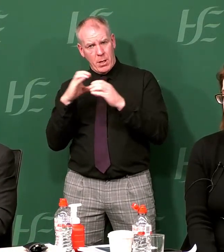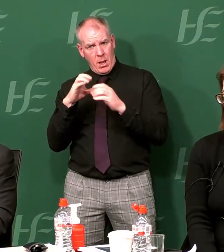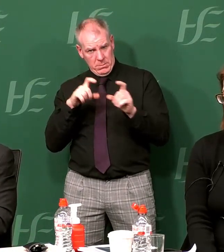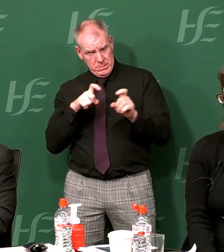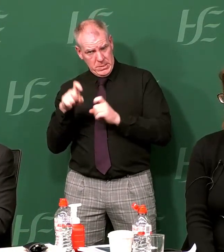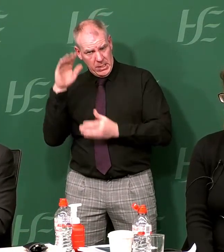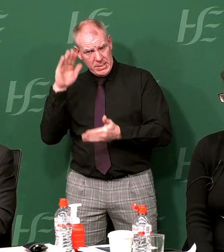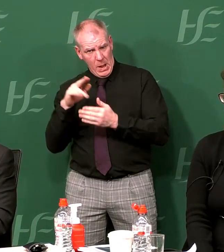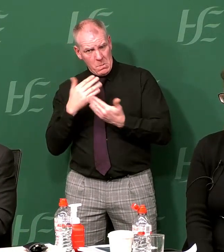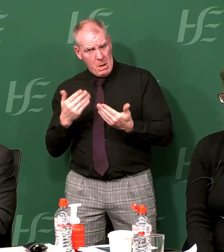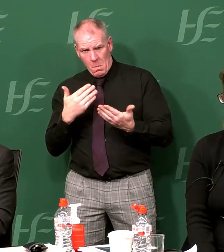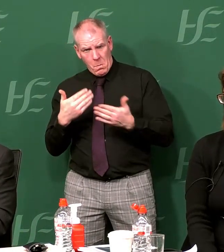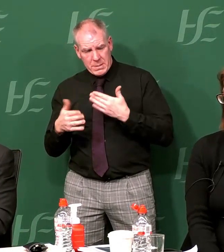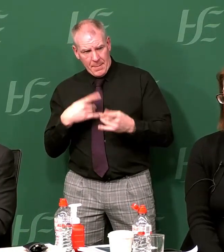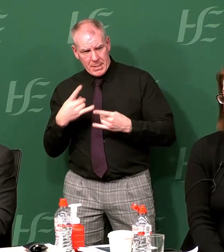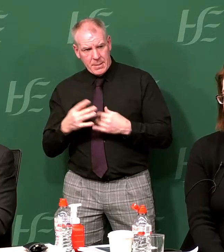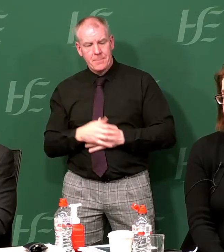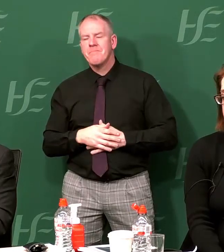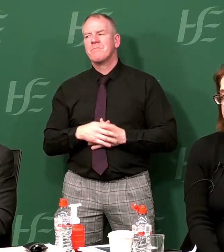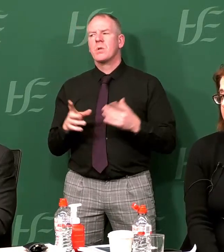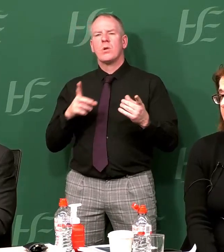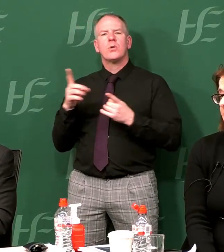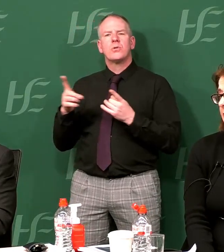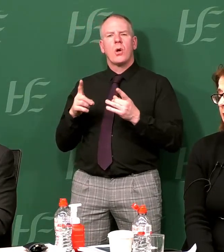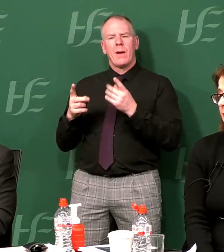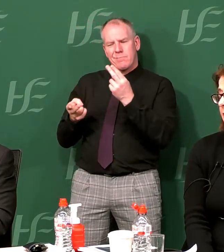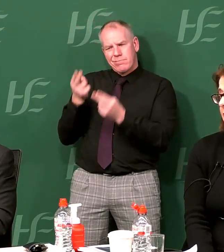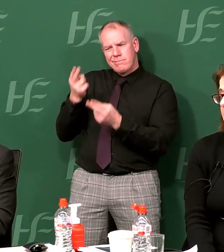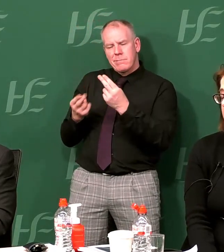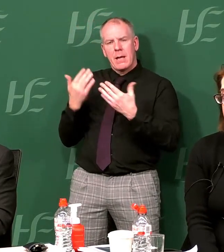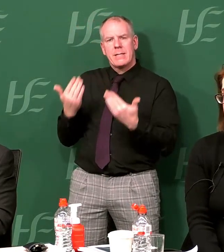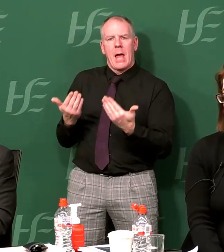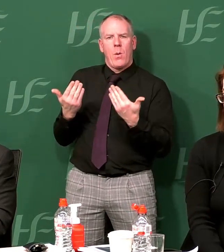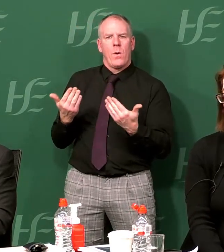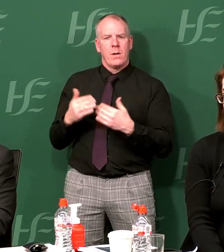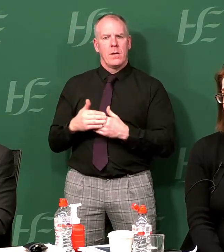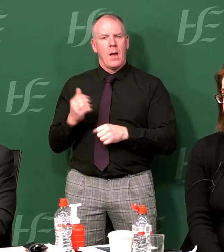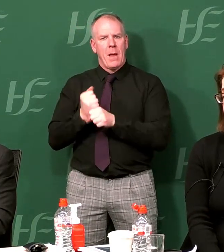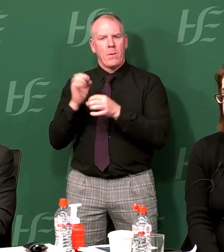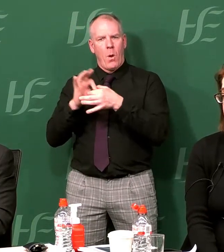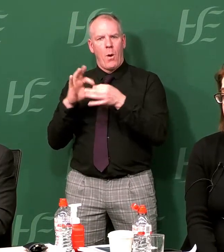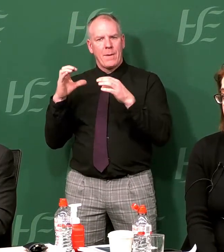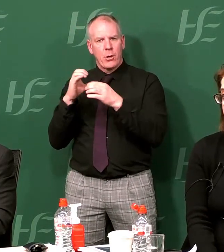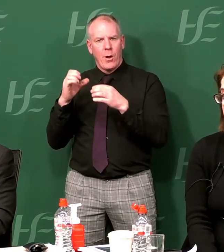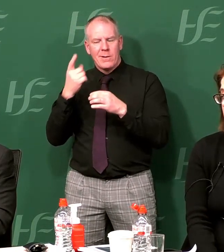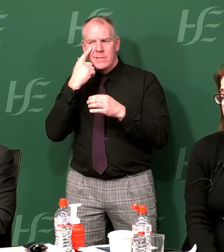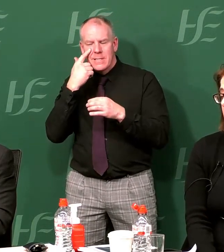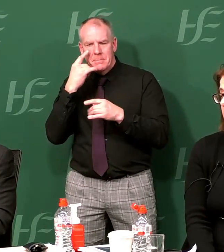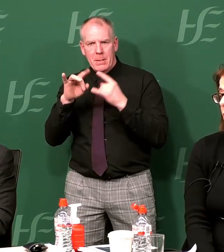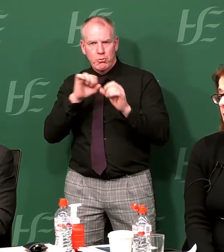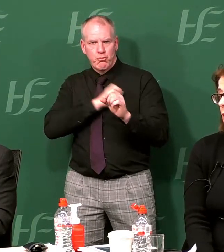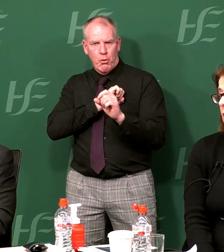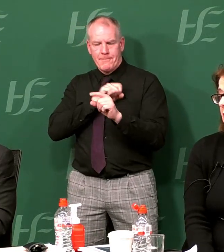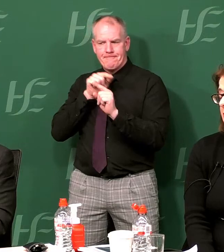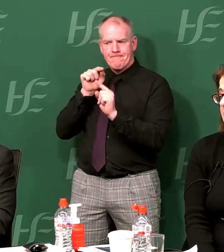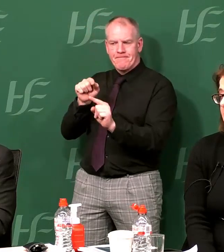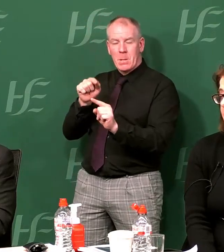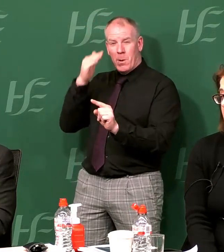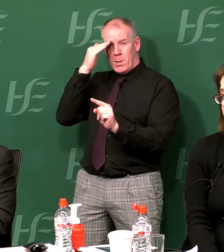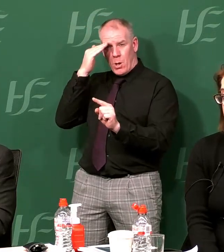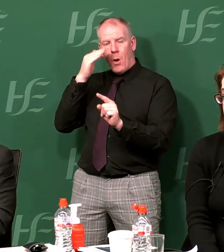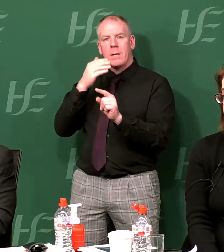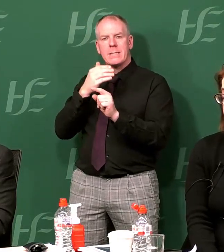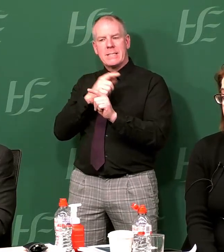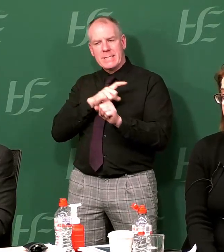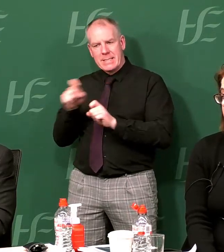figure is now? No, we're carrying out a validation exercise on that, Niamh, at the minute, in terms of just being really sure. We know that there are